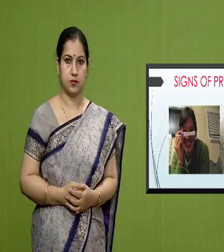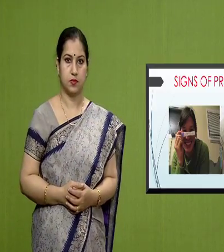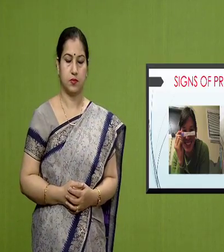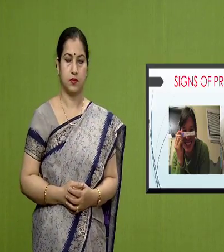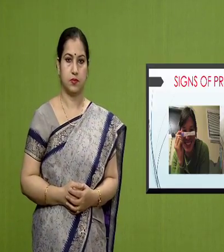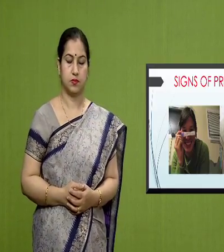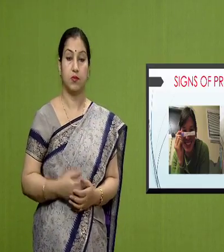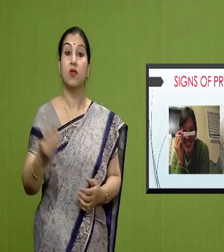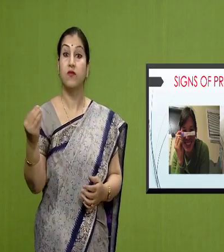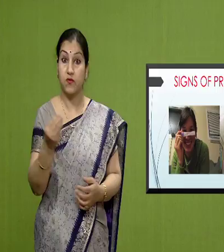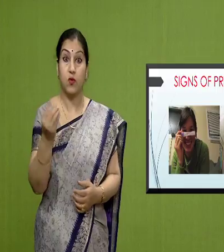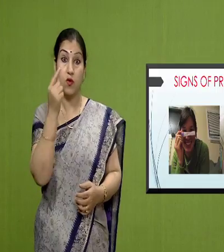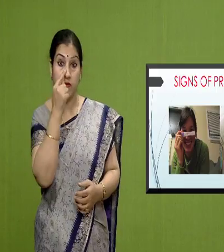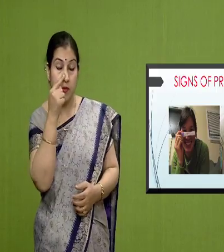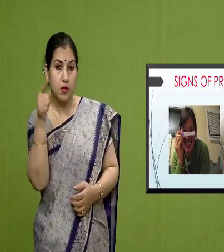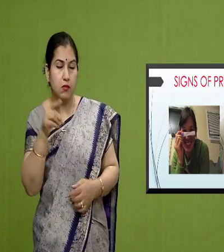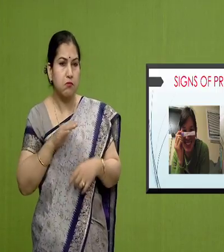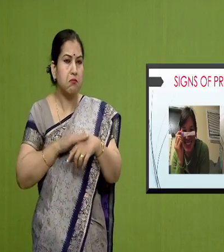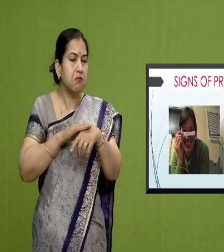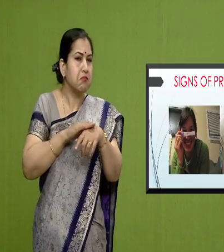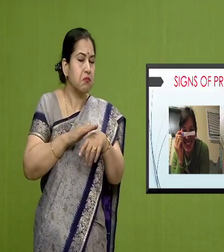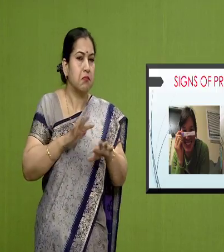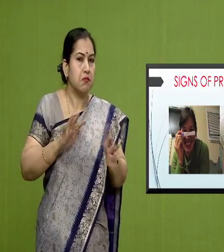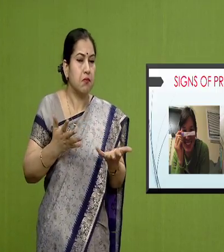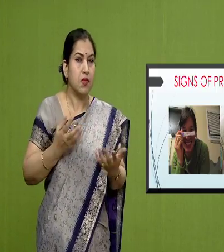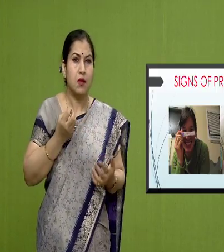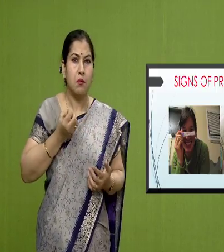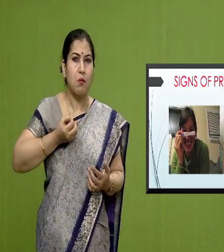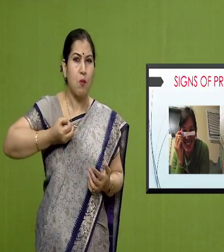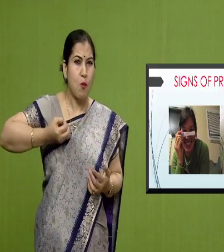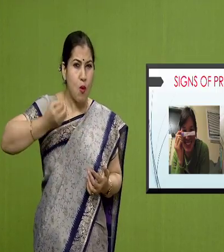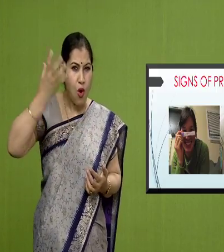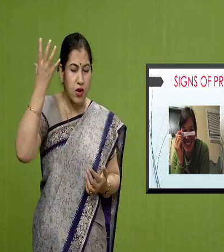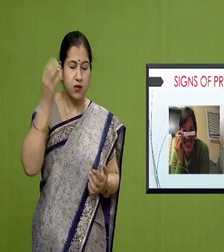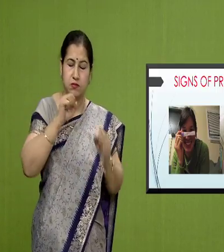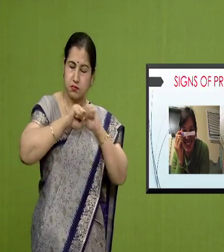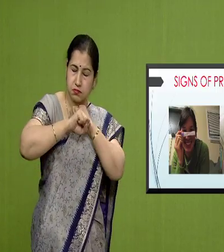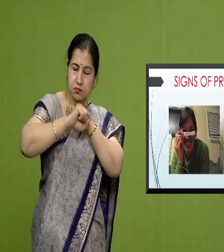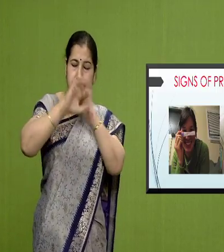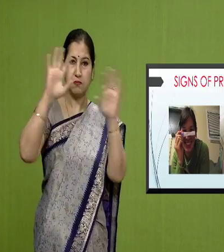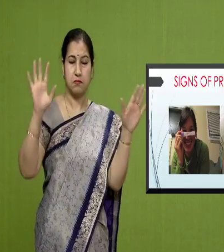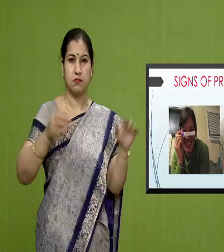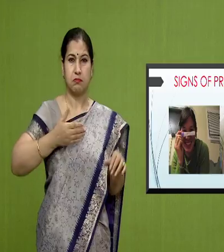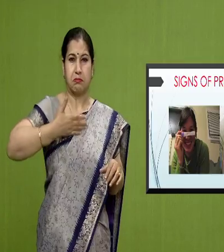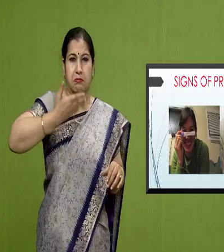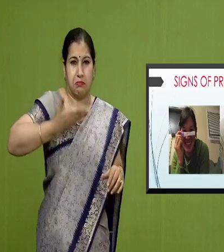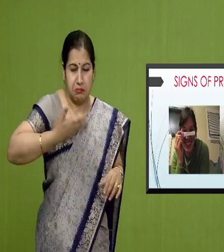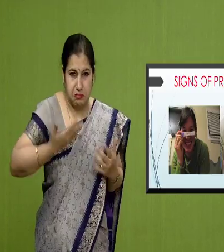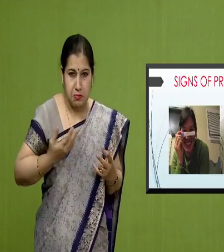Some women experience morning sickness or nausea during